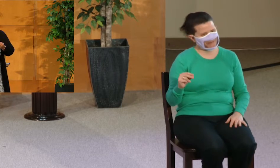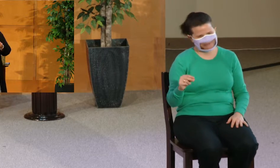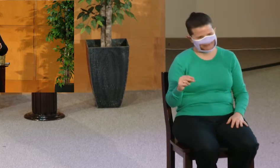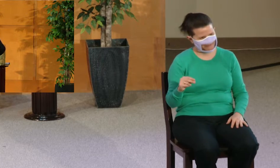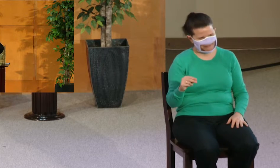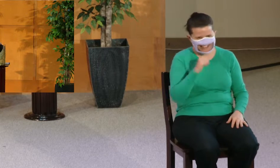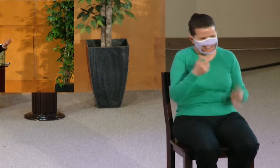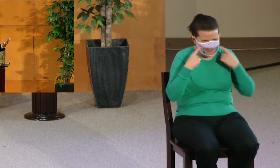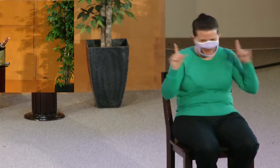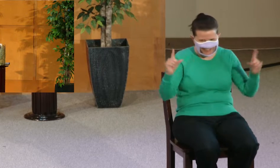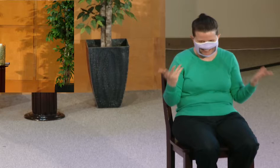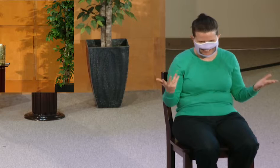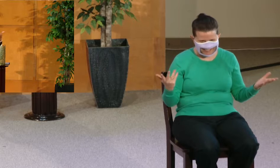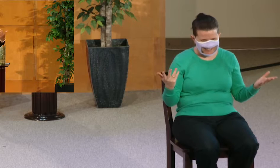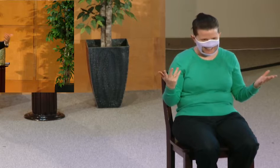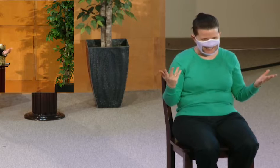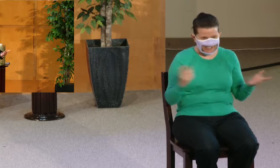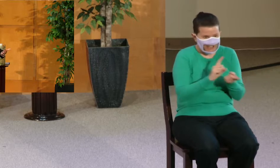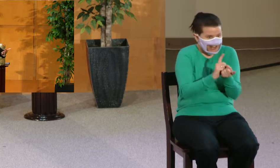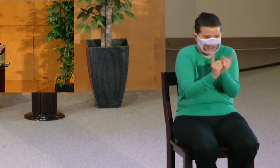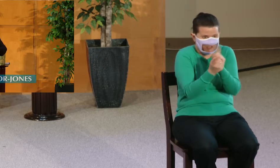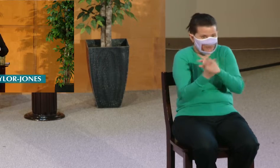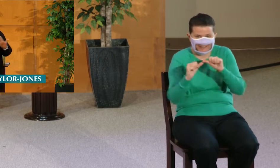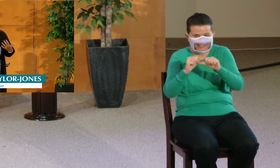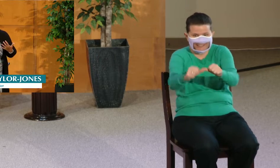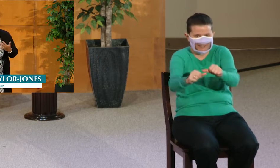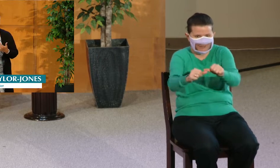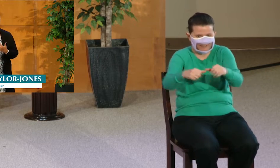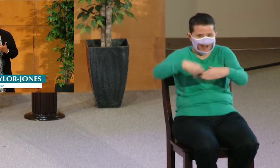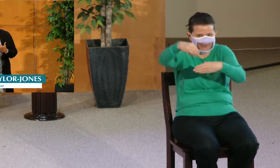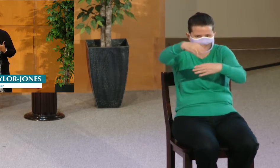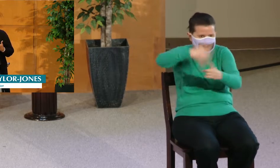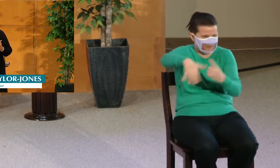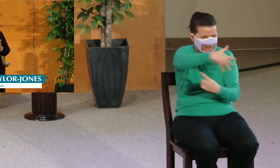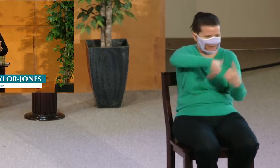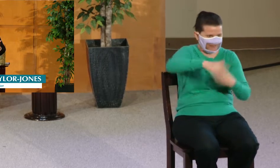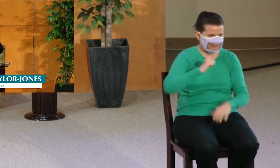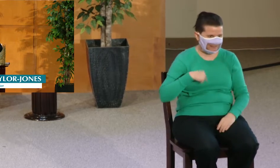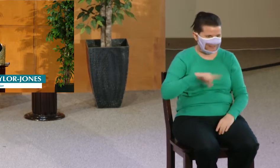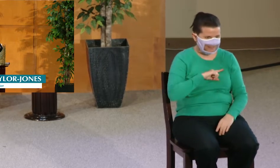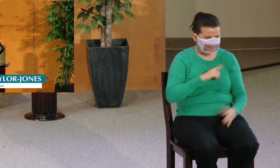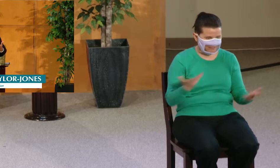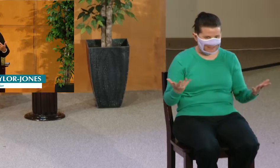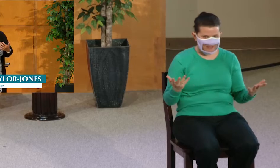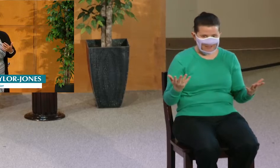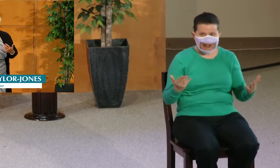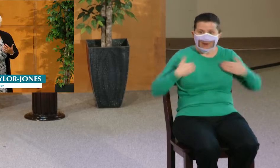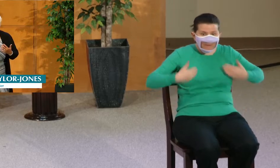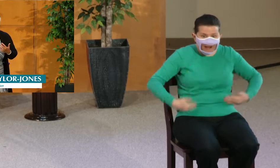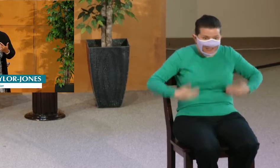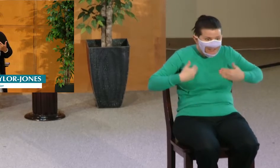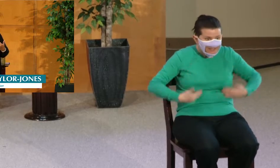That's a myth. Change keeps happening. Change. Our bodies are constantly